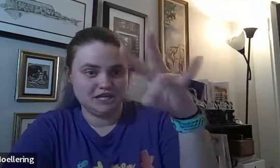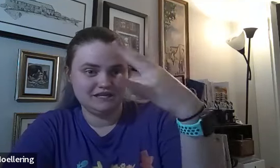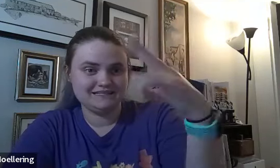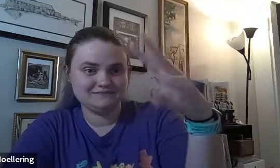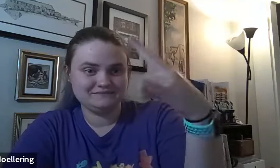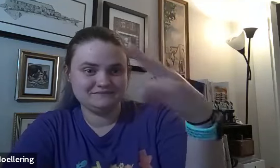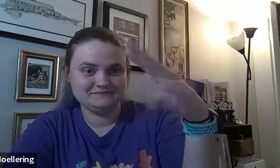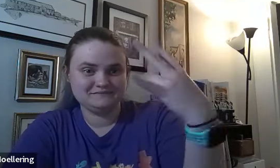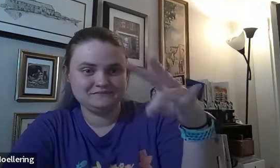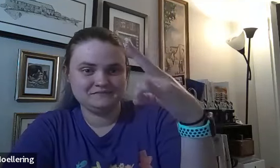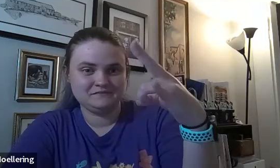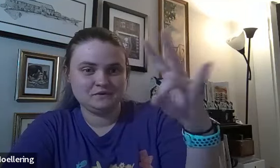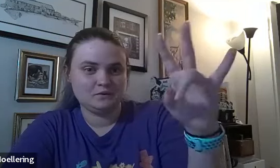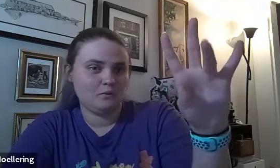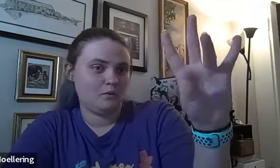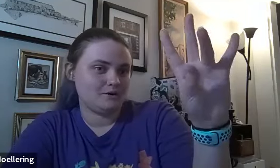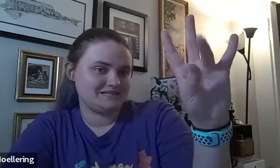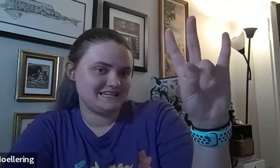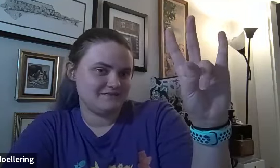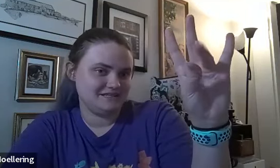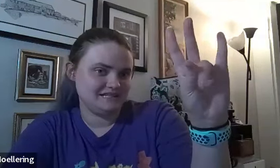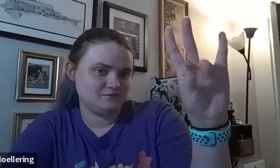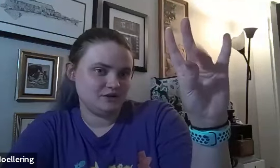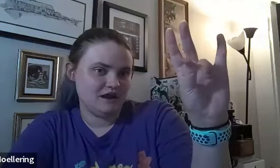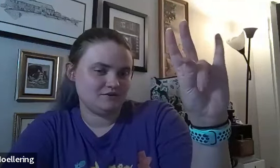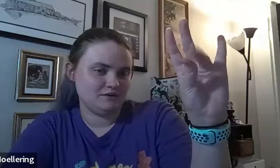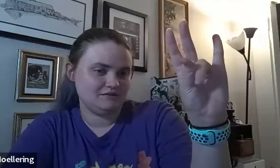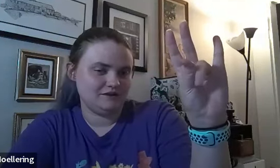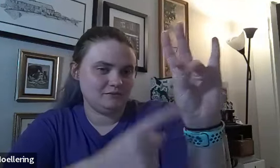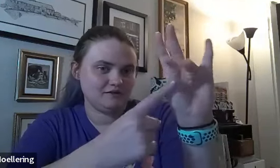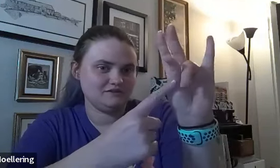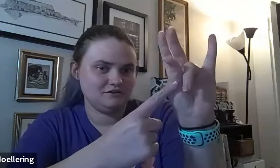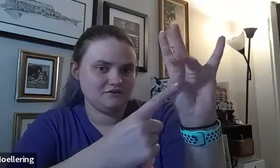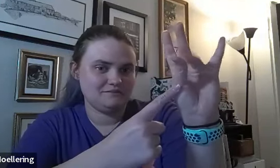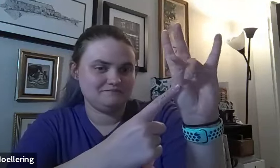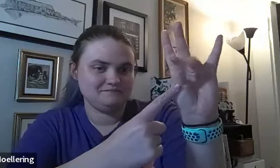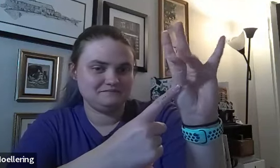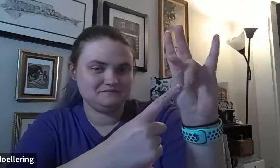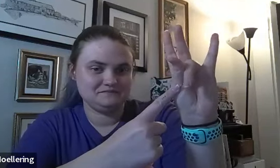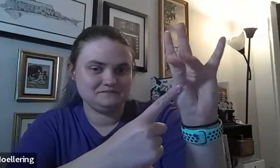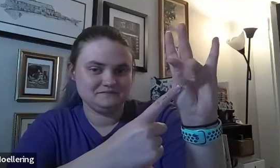Shake it. Or 17, where you have your ring finger bounce on your thumb.